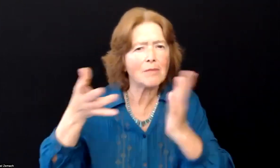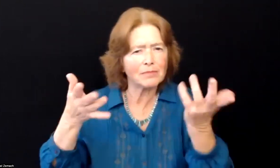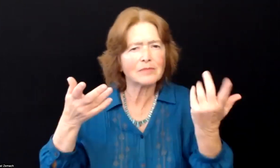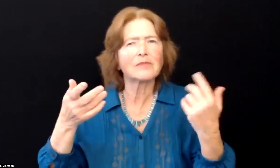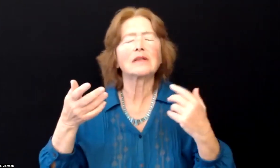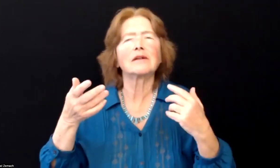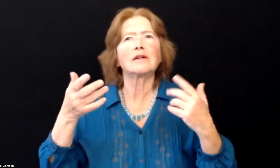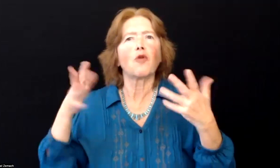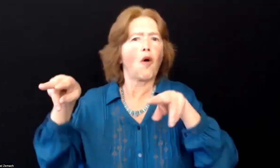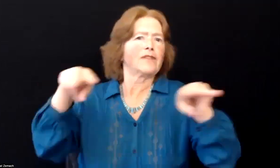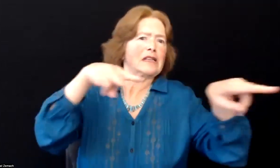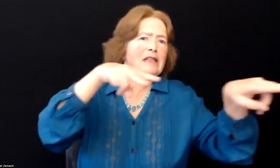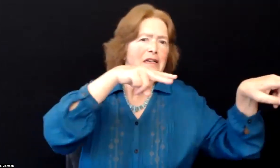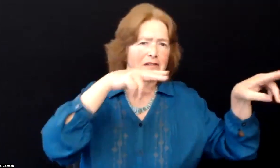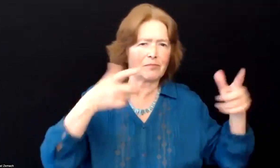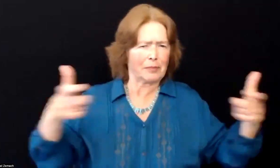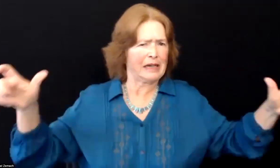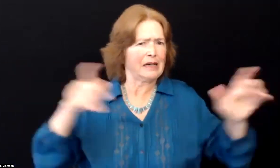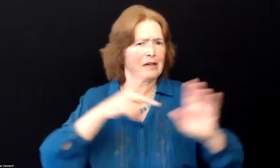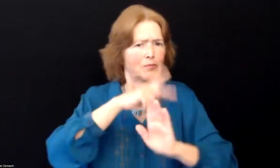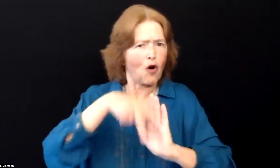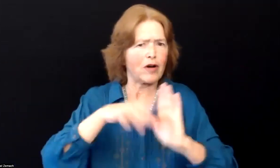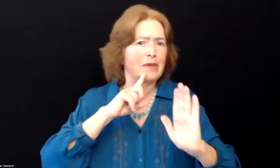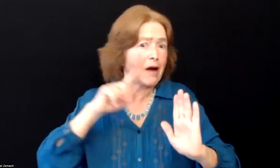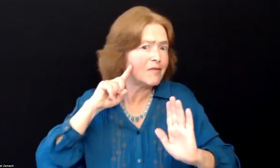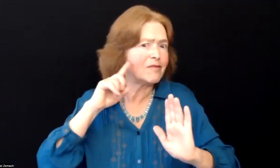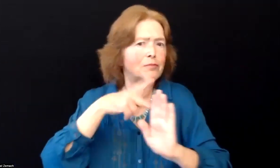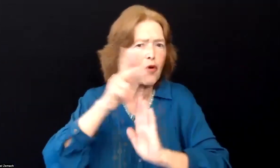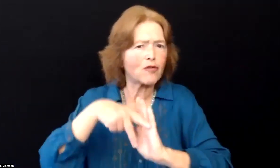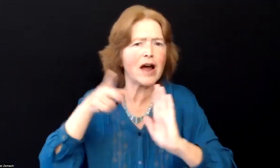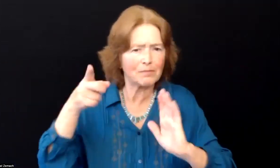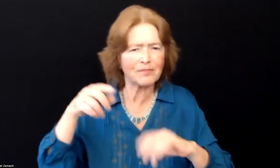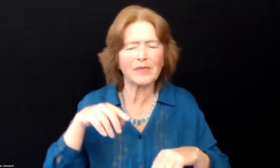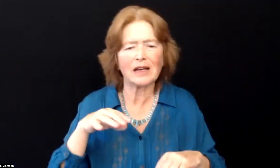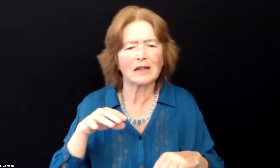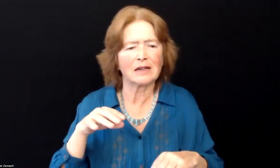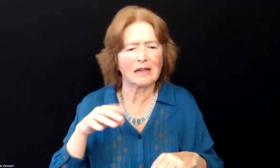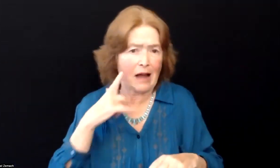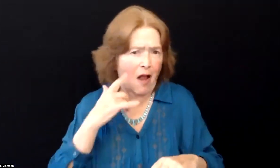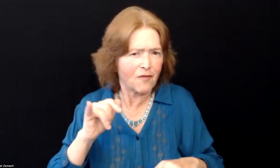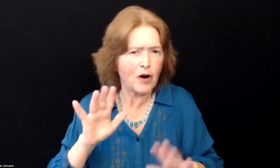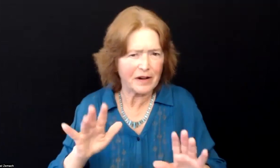deaf program. It's quite a large program for deaf students.